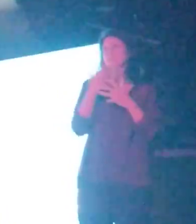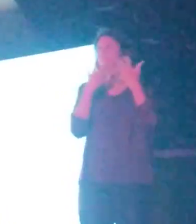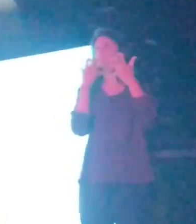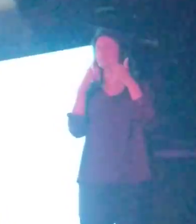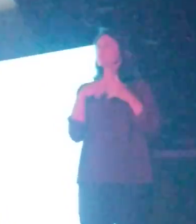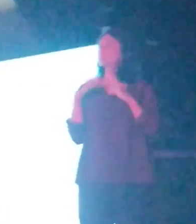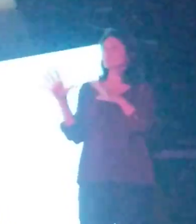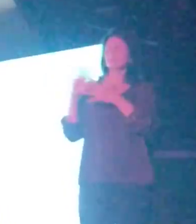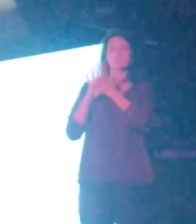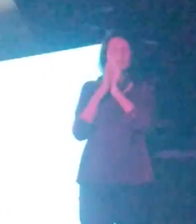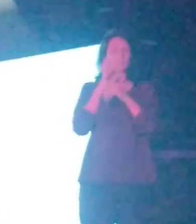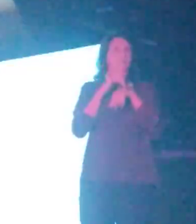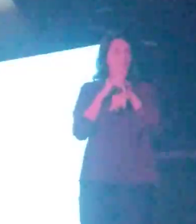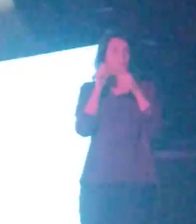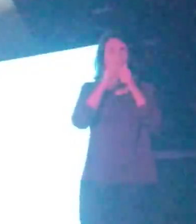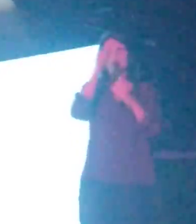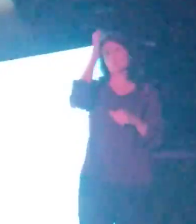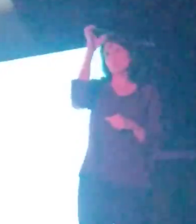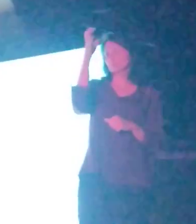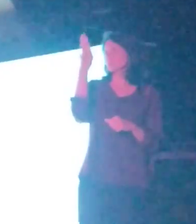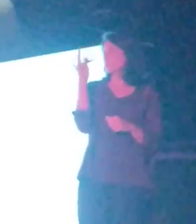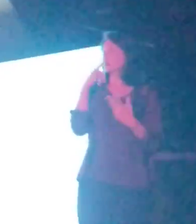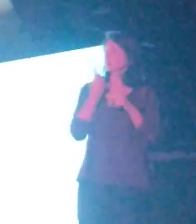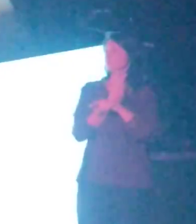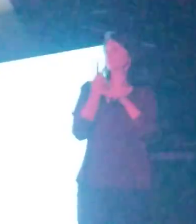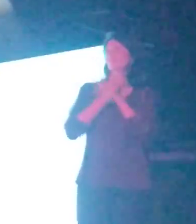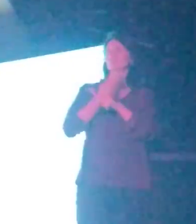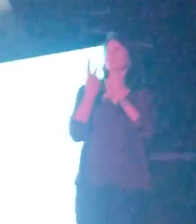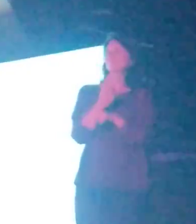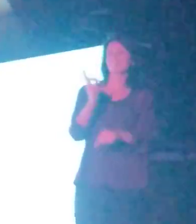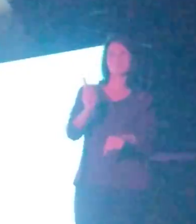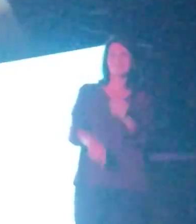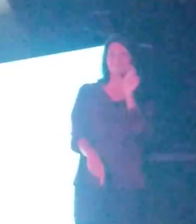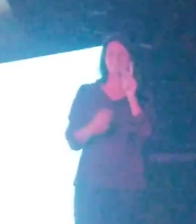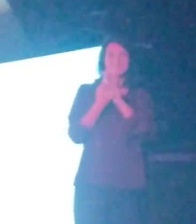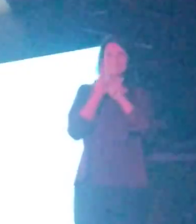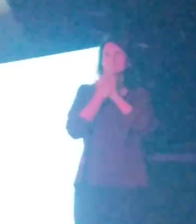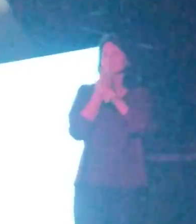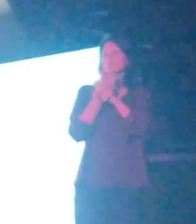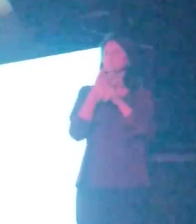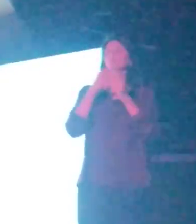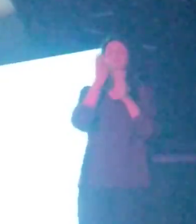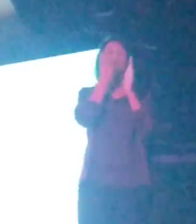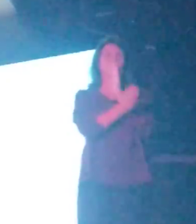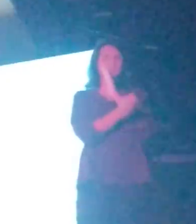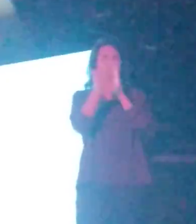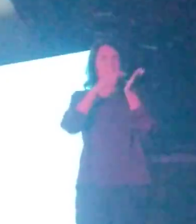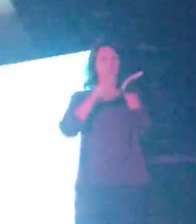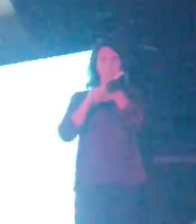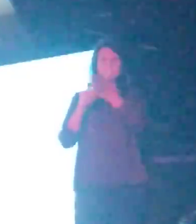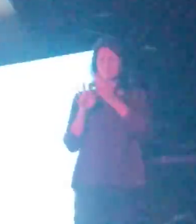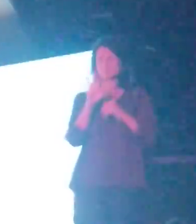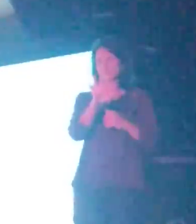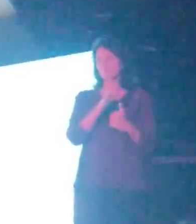it because I couldn't figure it out. And so then I dove into it, and the information that was becoming